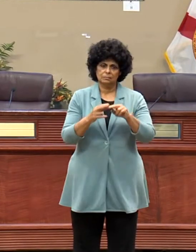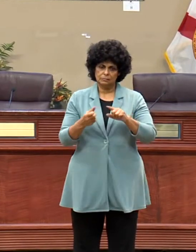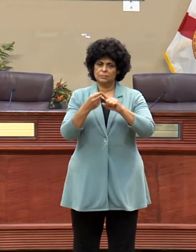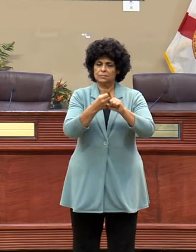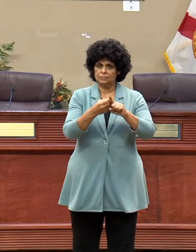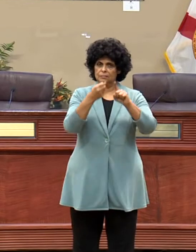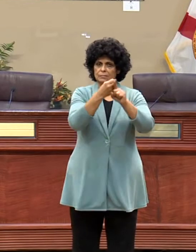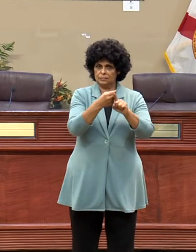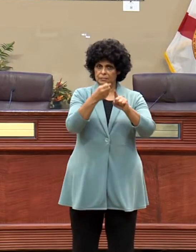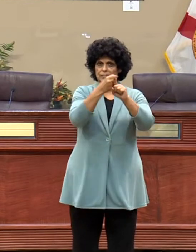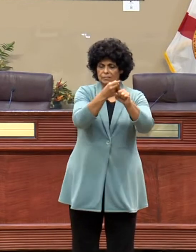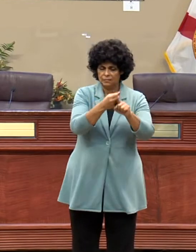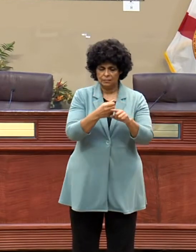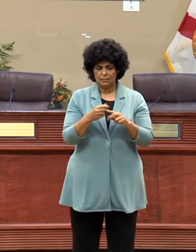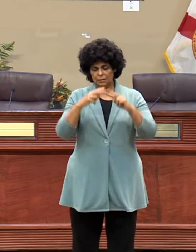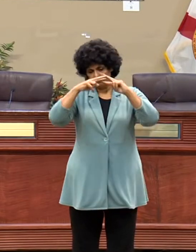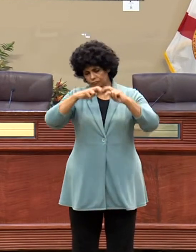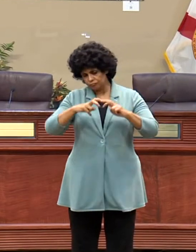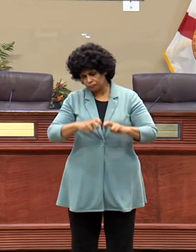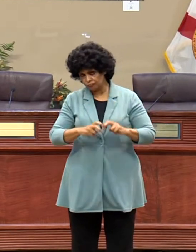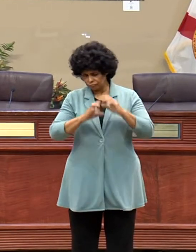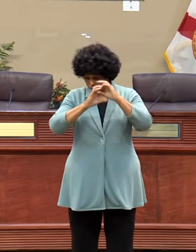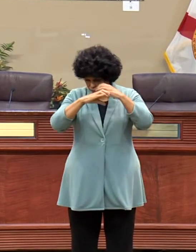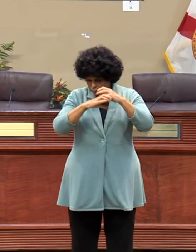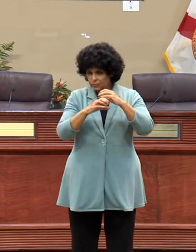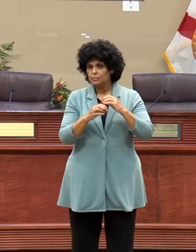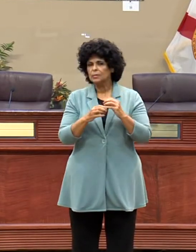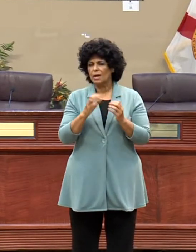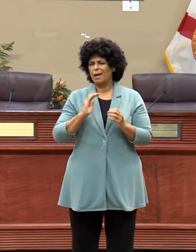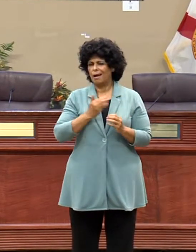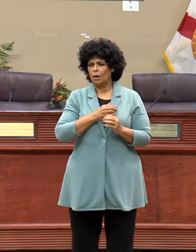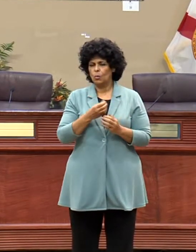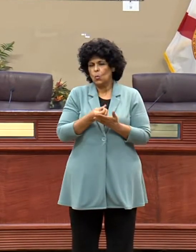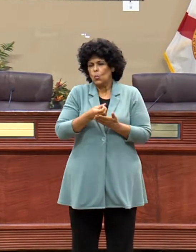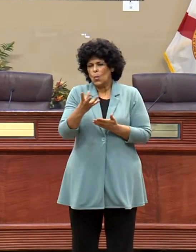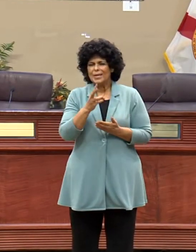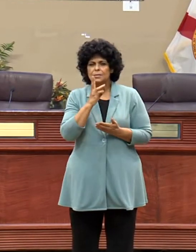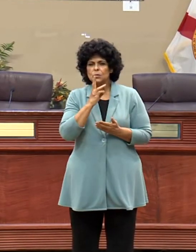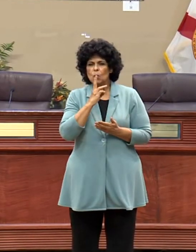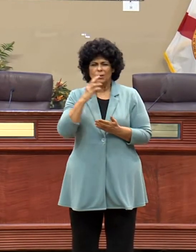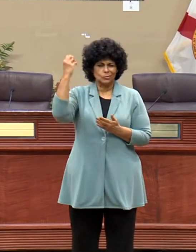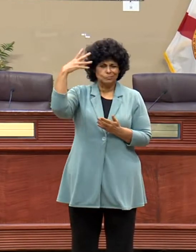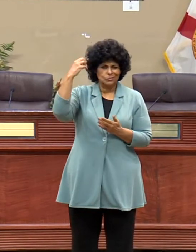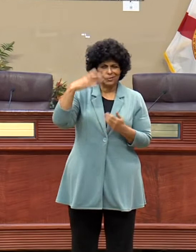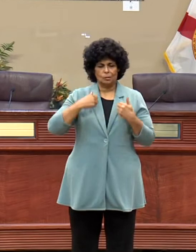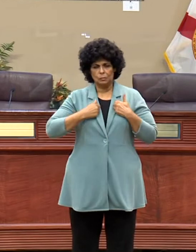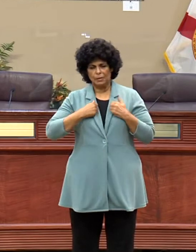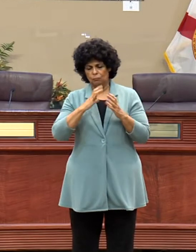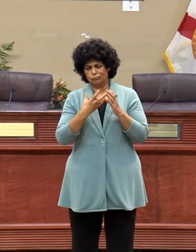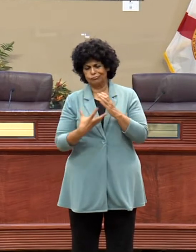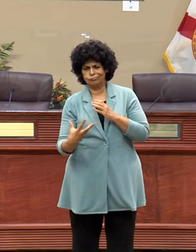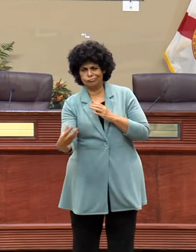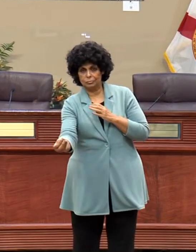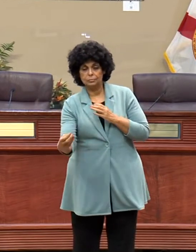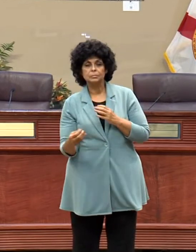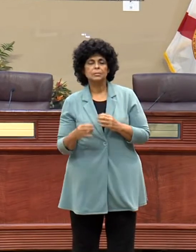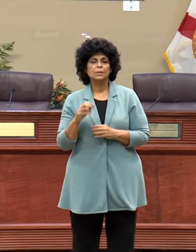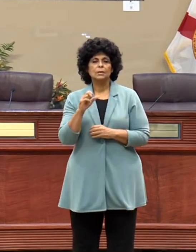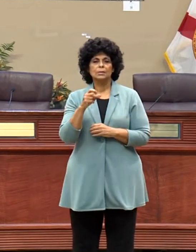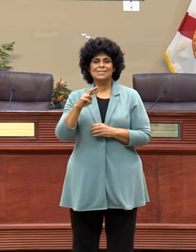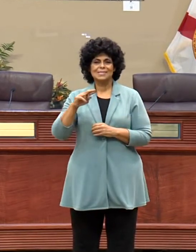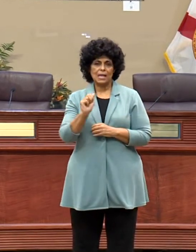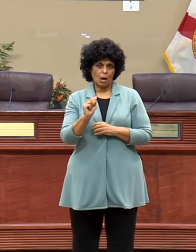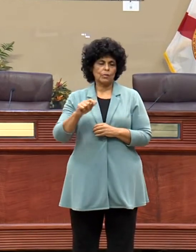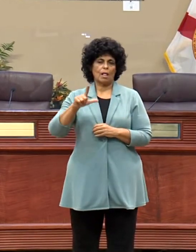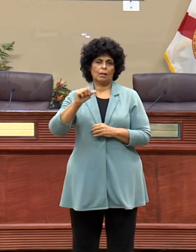per liter in our wastewater system. Of course, we're doing the wastewater monitoring, and Ms. Sarah Lux is here from